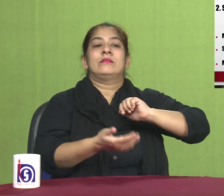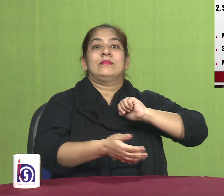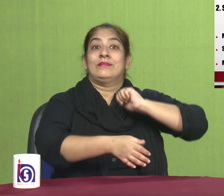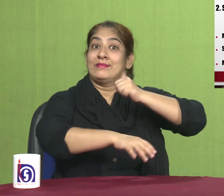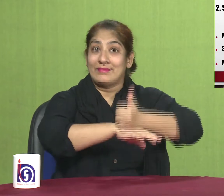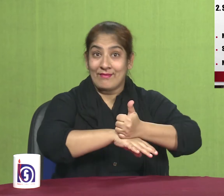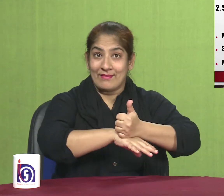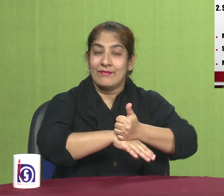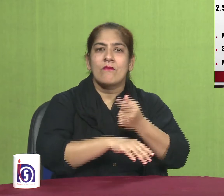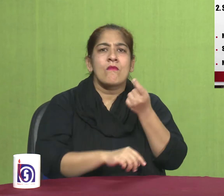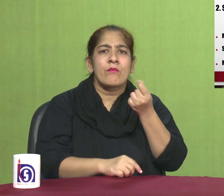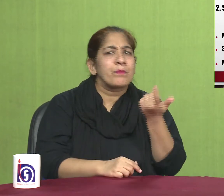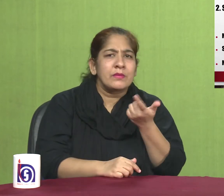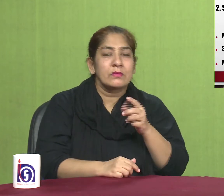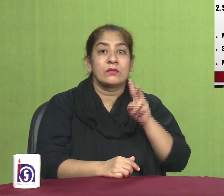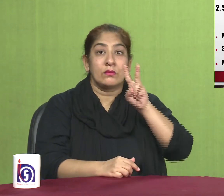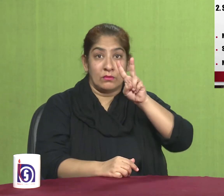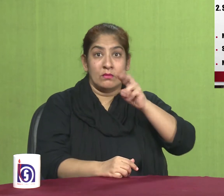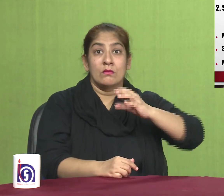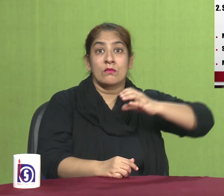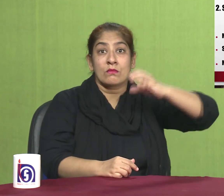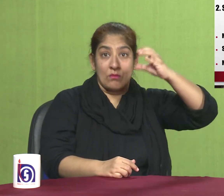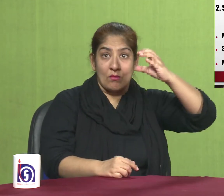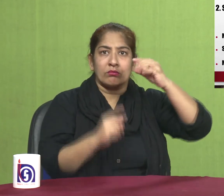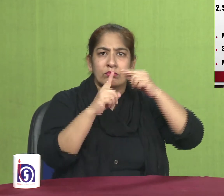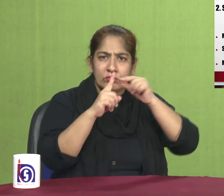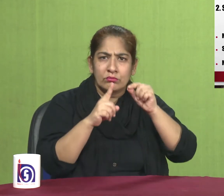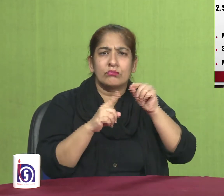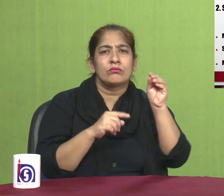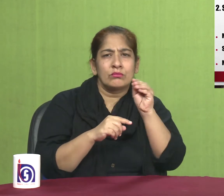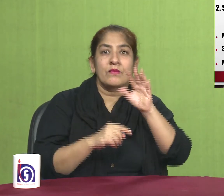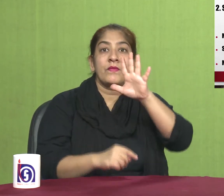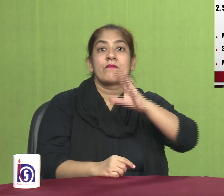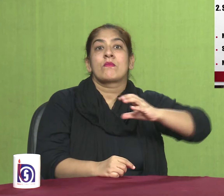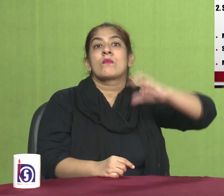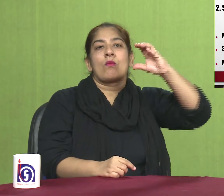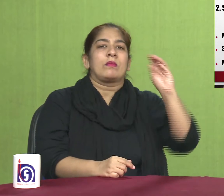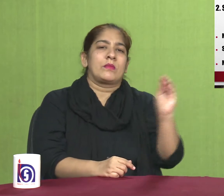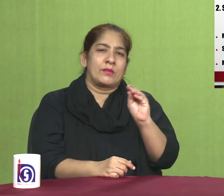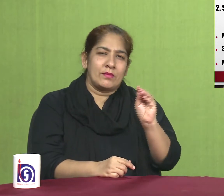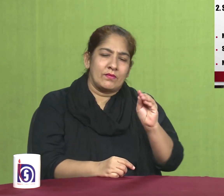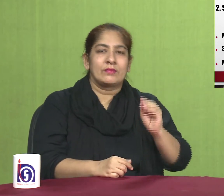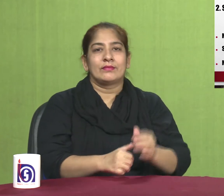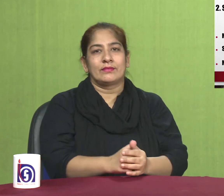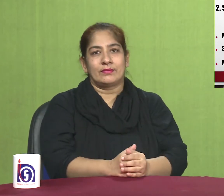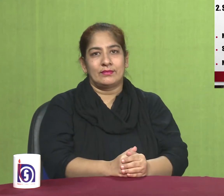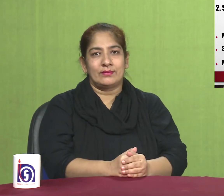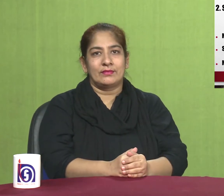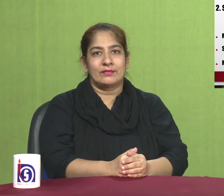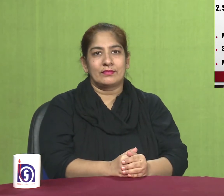enterprise. In this, the investment amount is rupees 2 crore to rupees